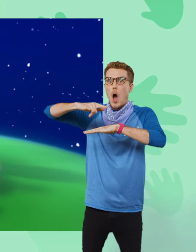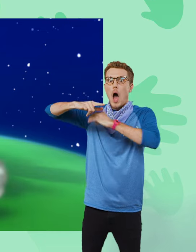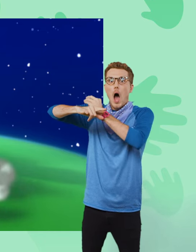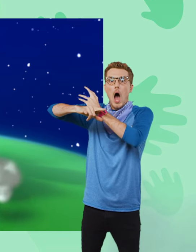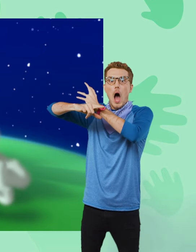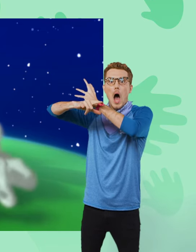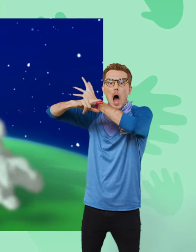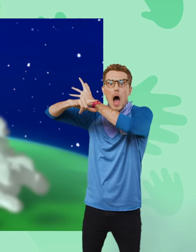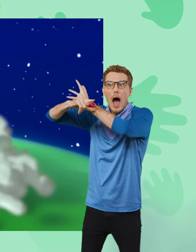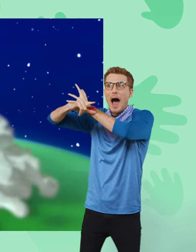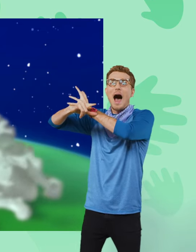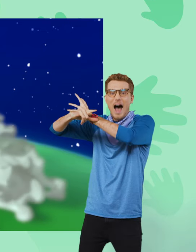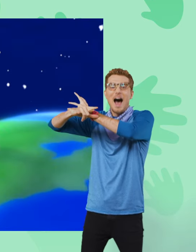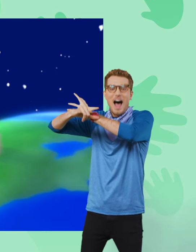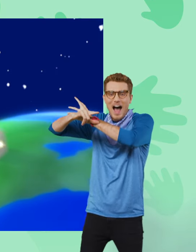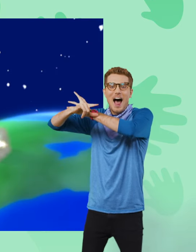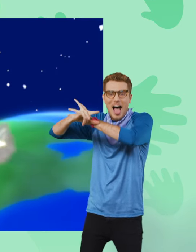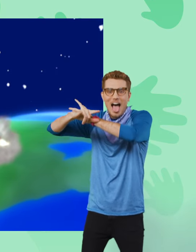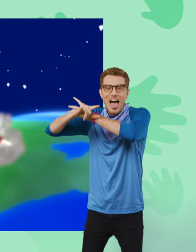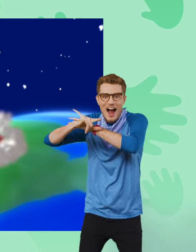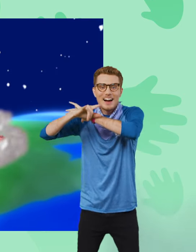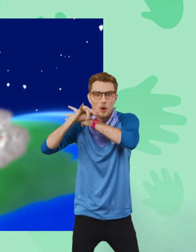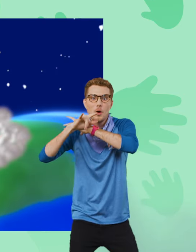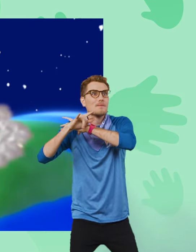Growing up!